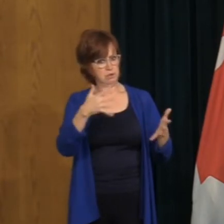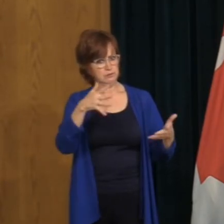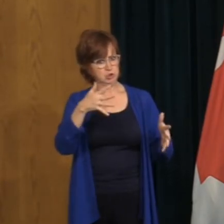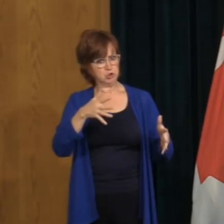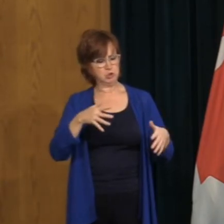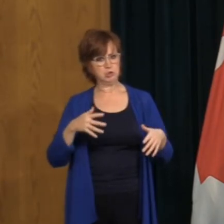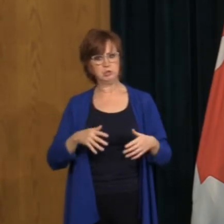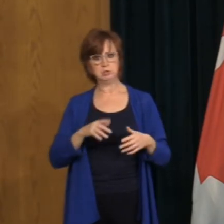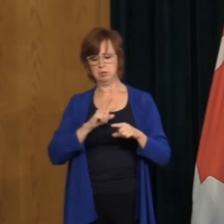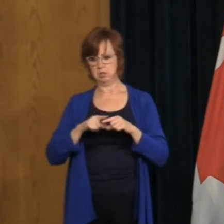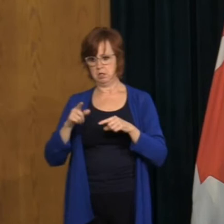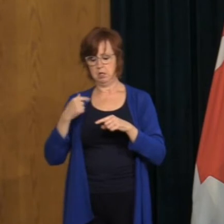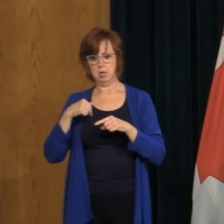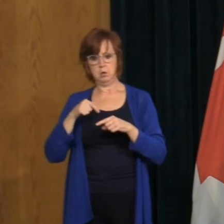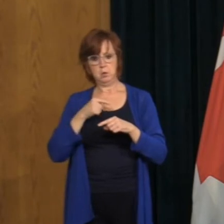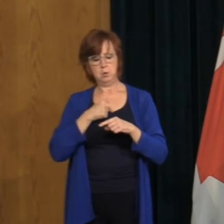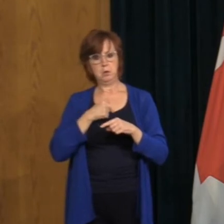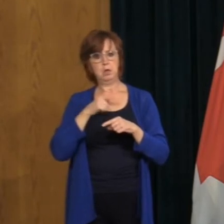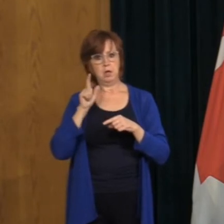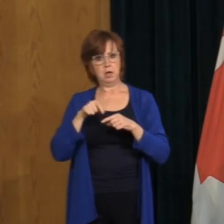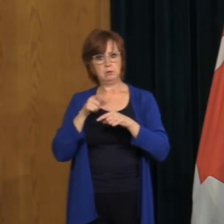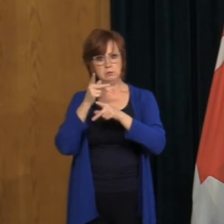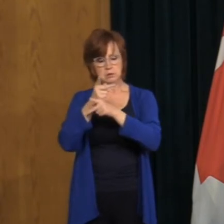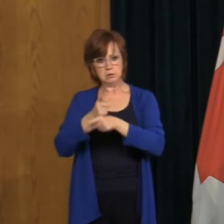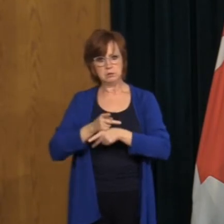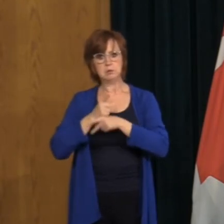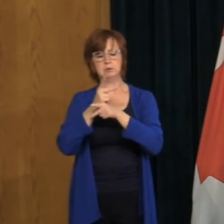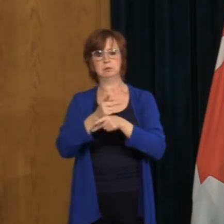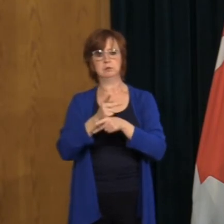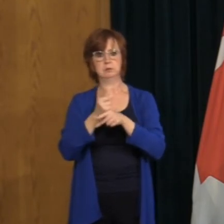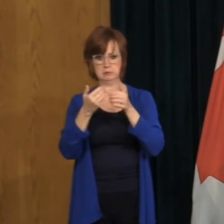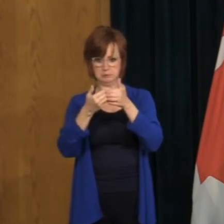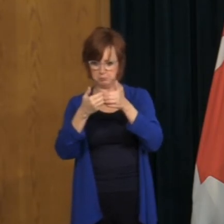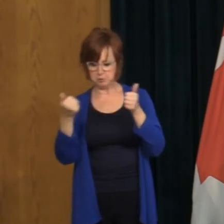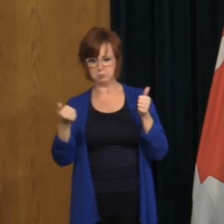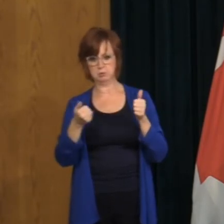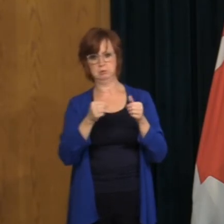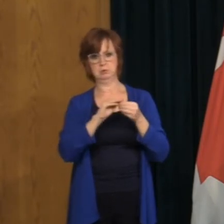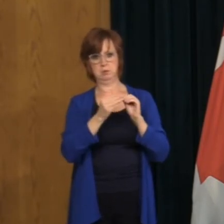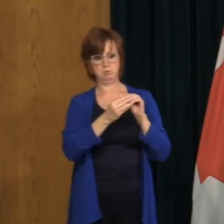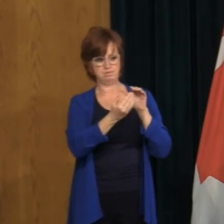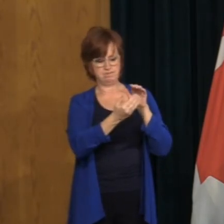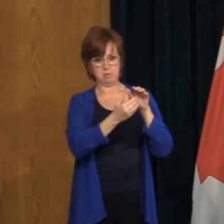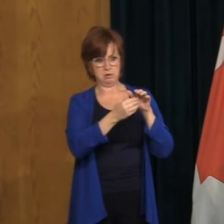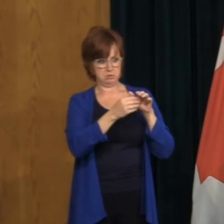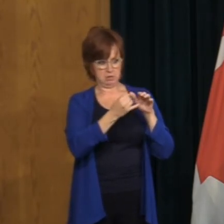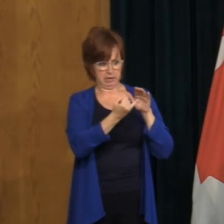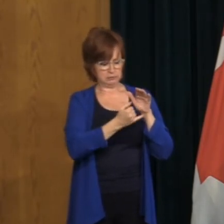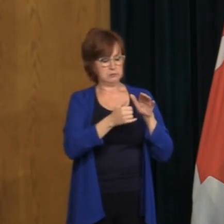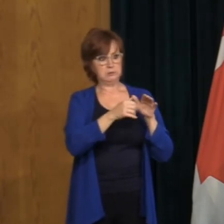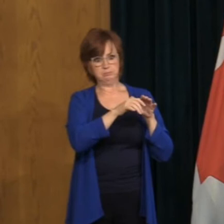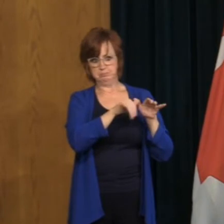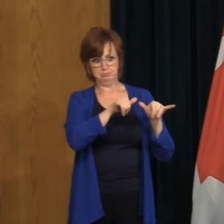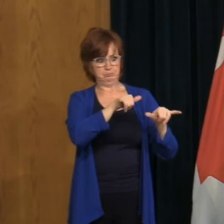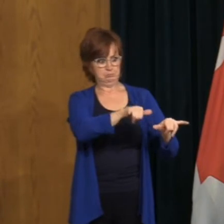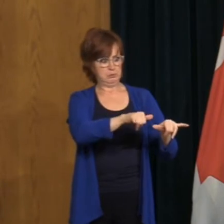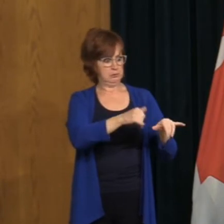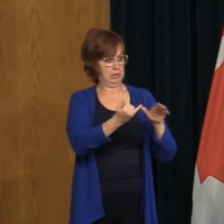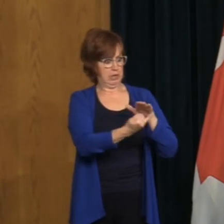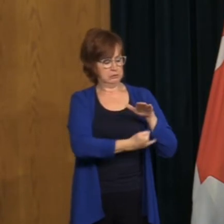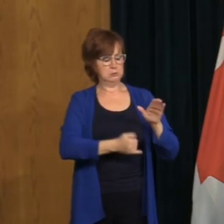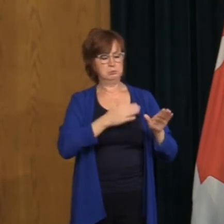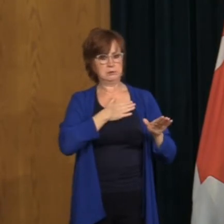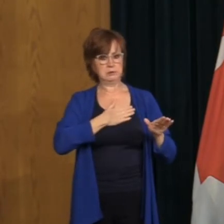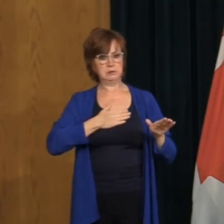outbreak or the numbers that may be infected very quickly. But two is to ensure that we are reminding all of